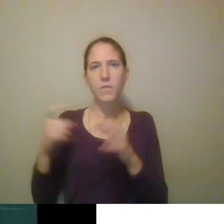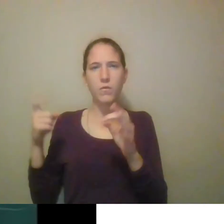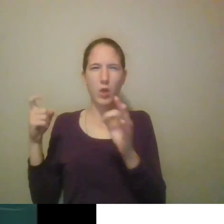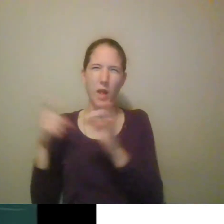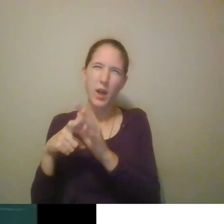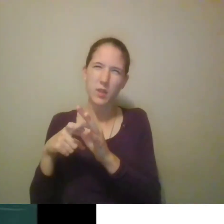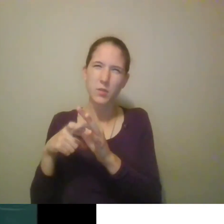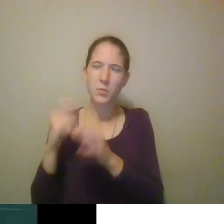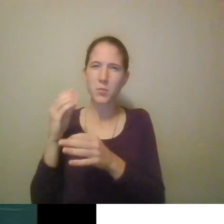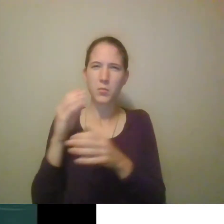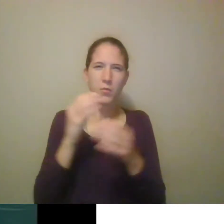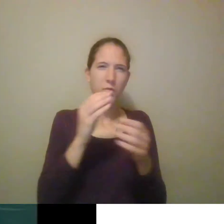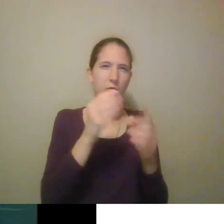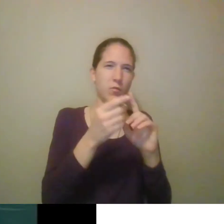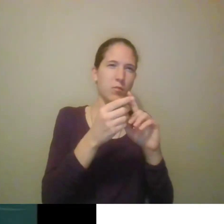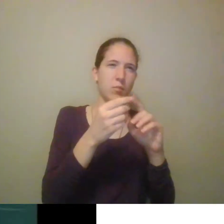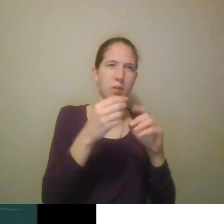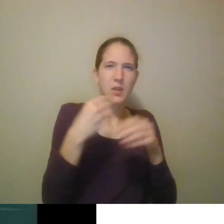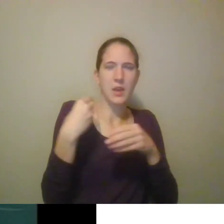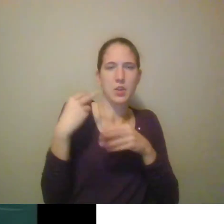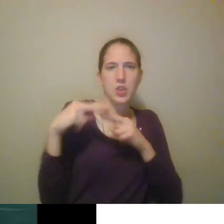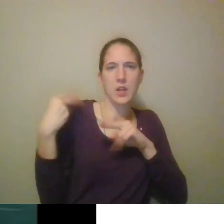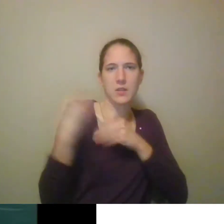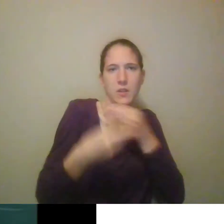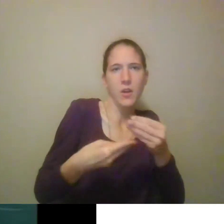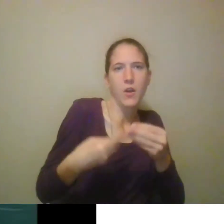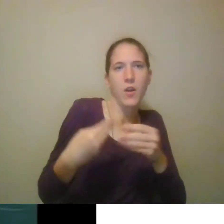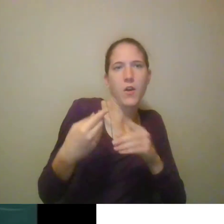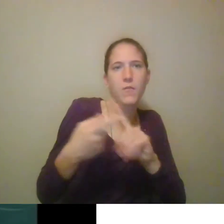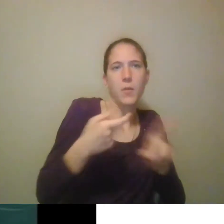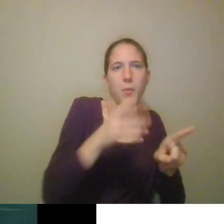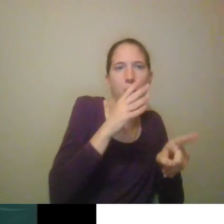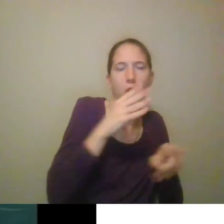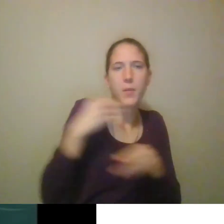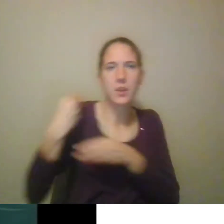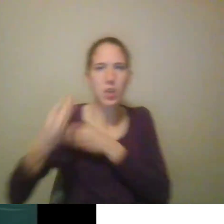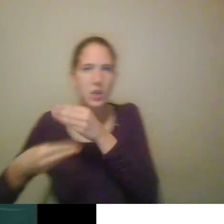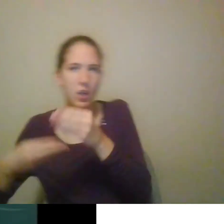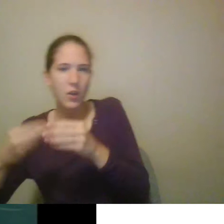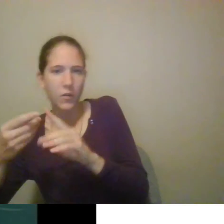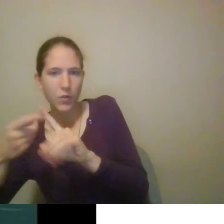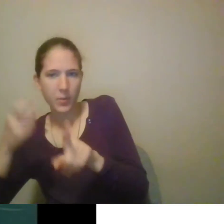information, that becomes one cell, one living cell. All right?